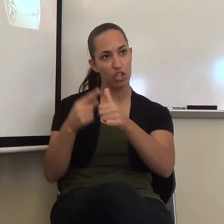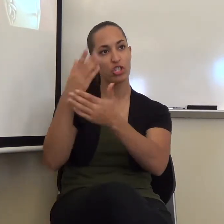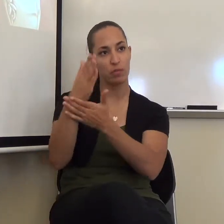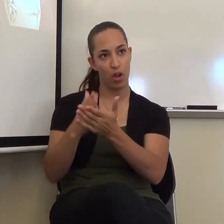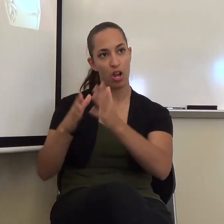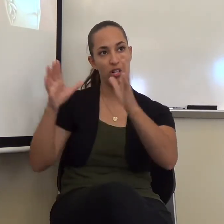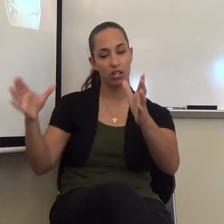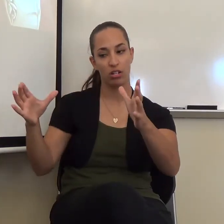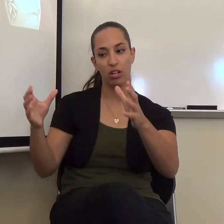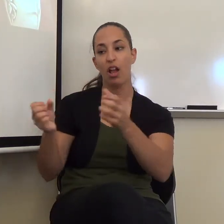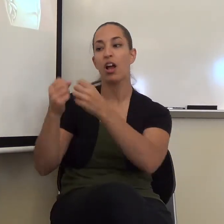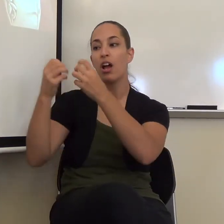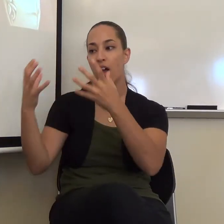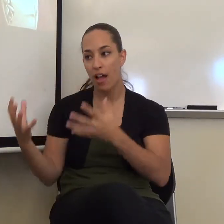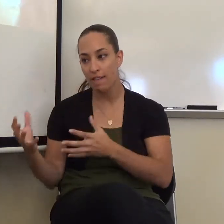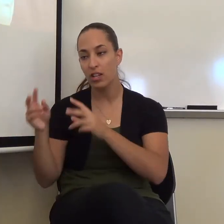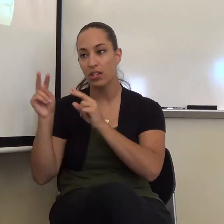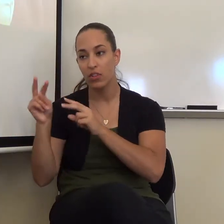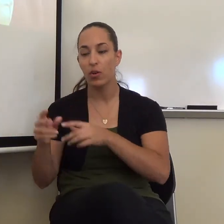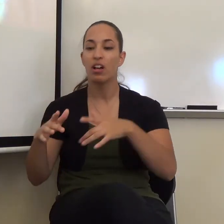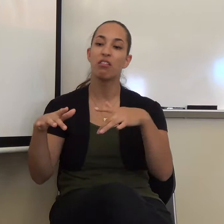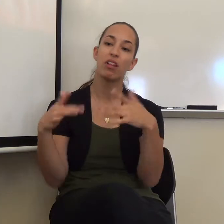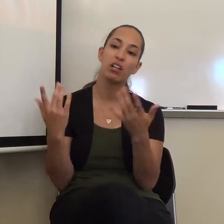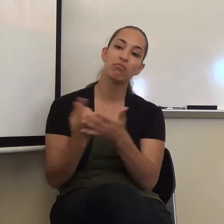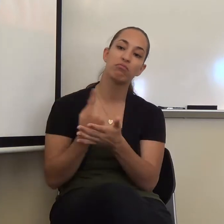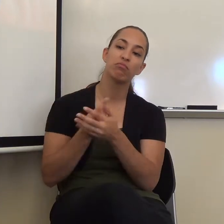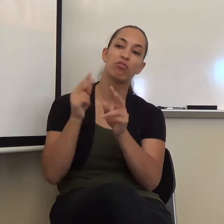Heavy and light viewers and